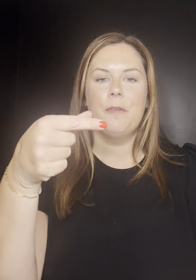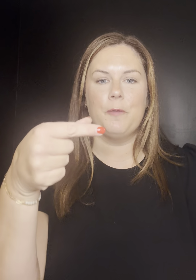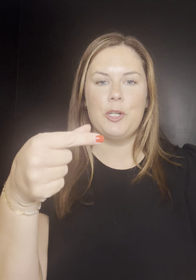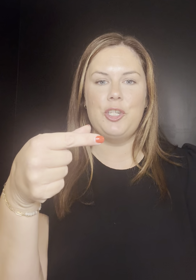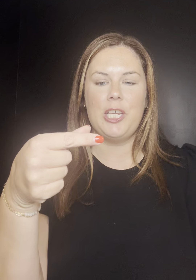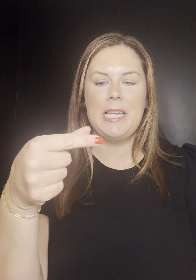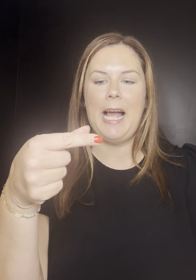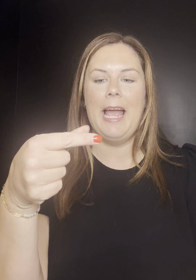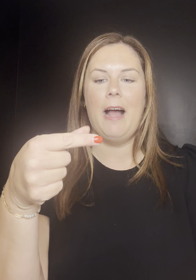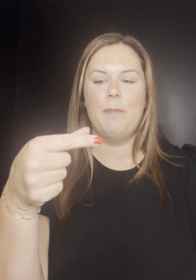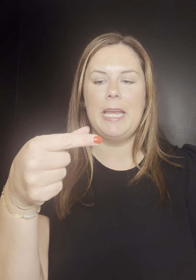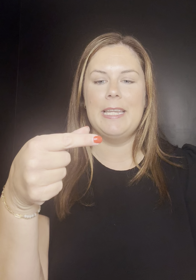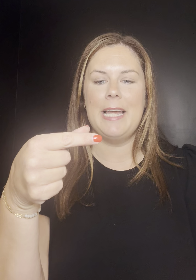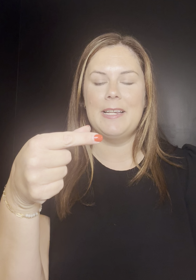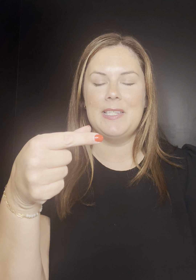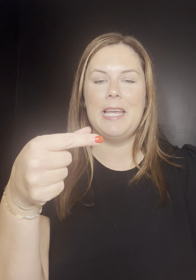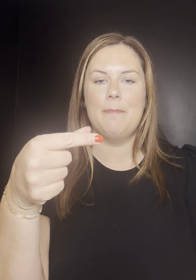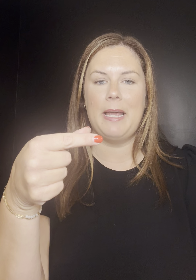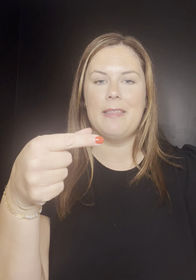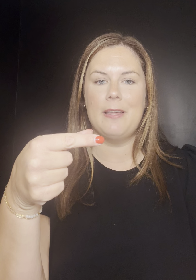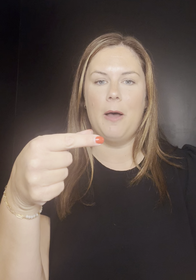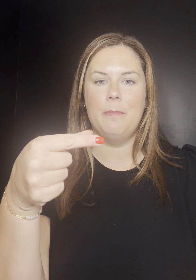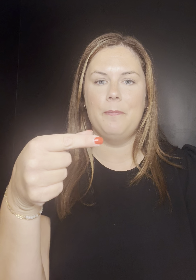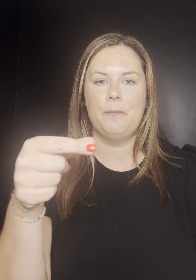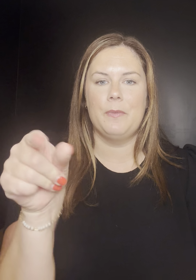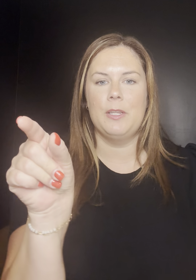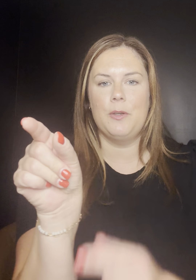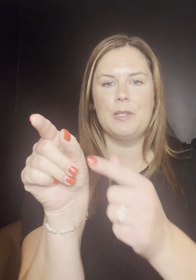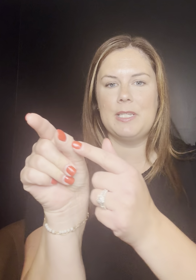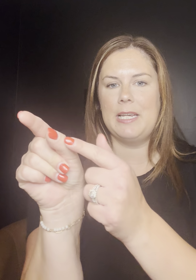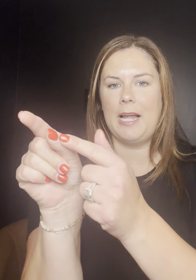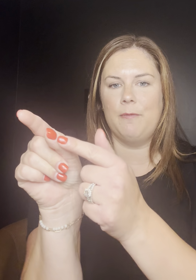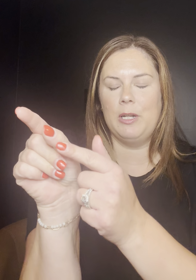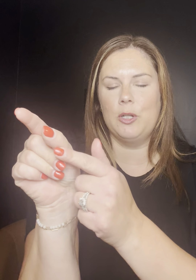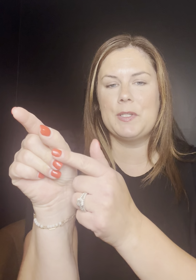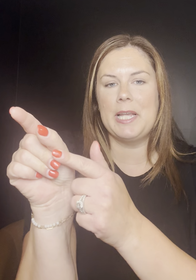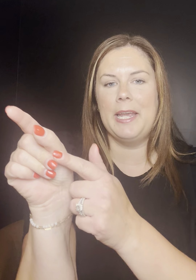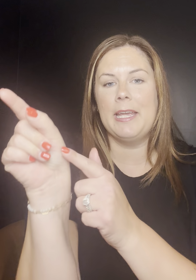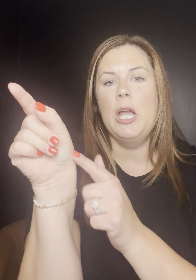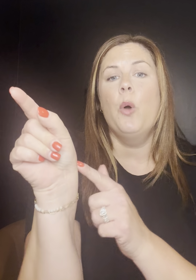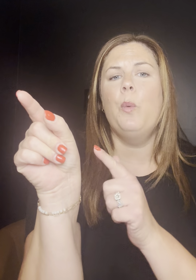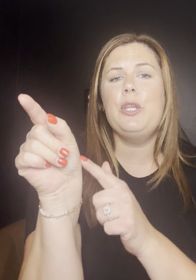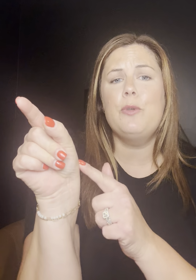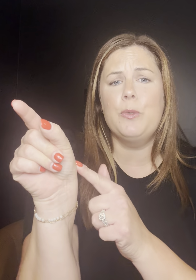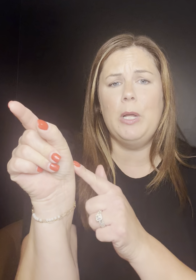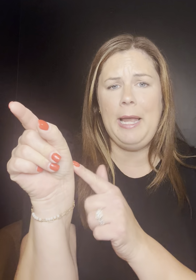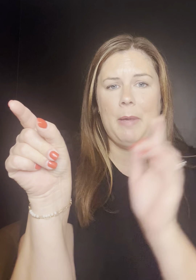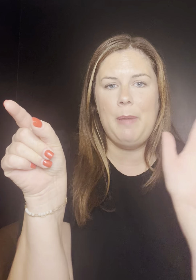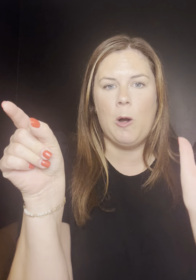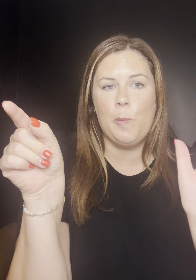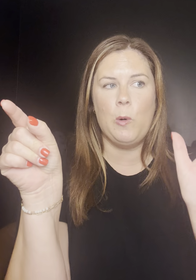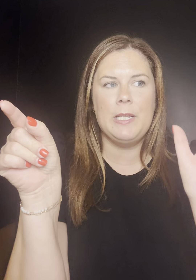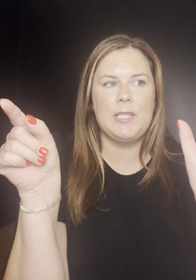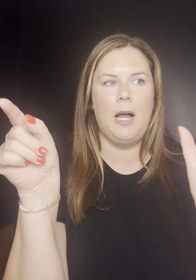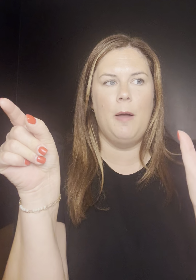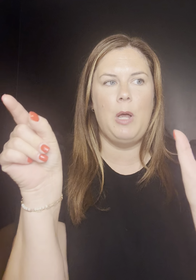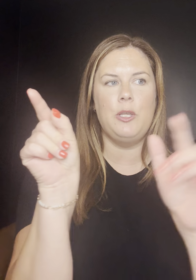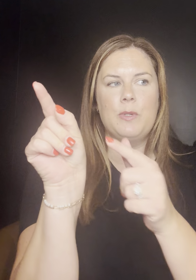For G, I have my index and my thumb. You can see kind of what it looks like. When you do look at my PowerPoints and you see